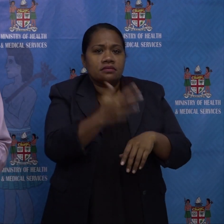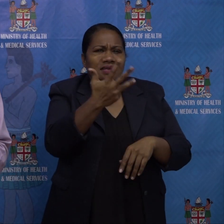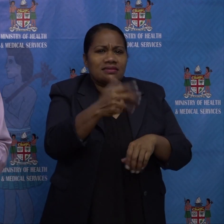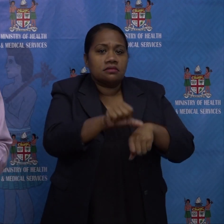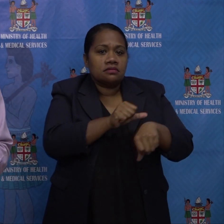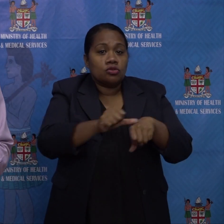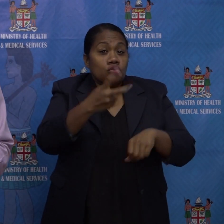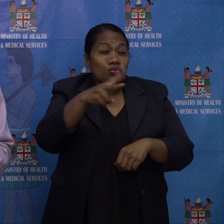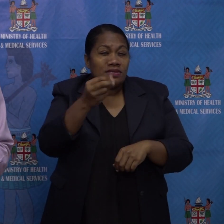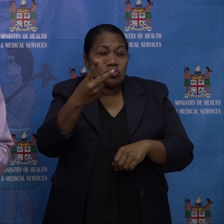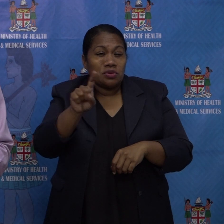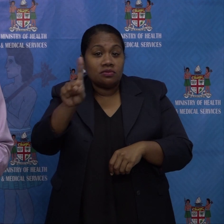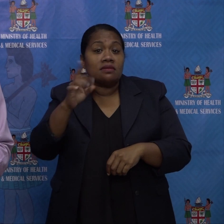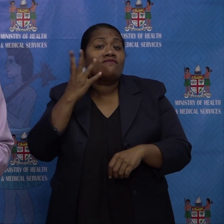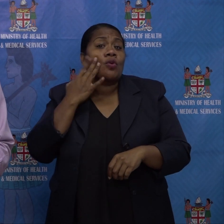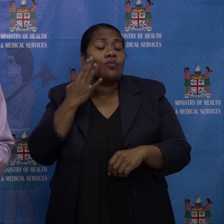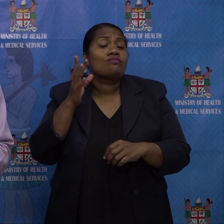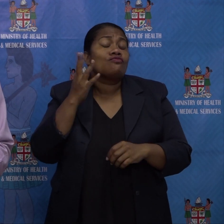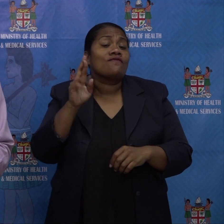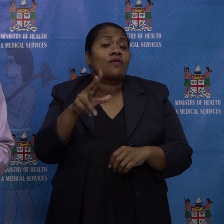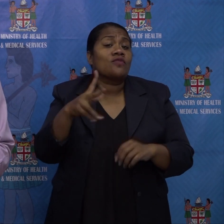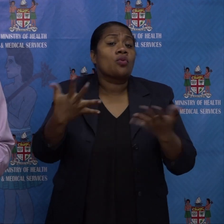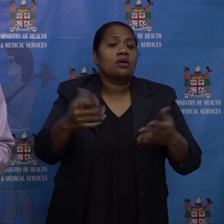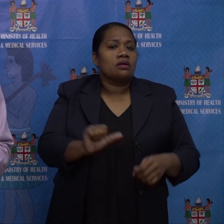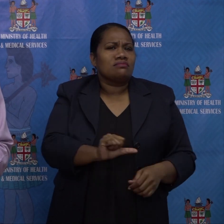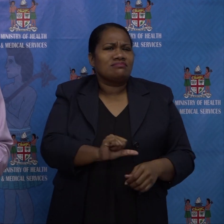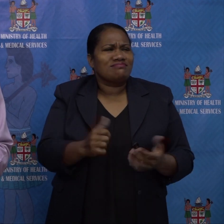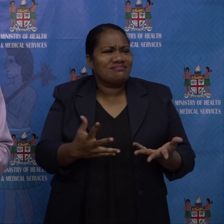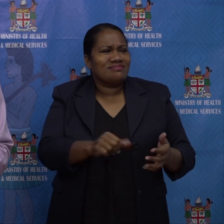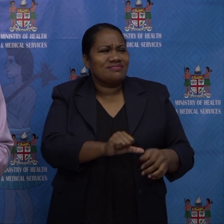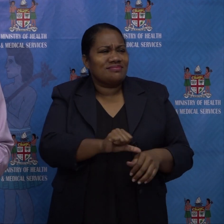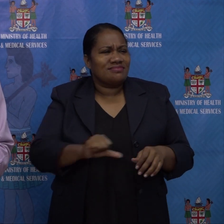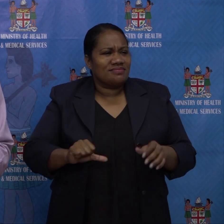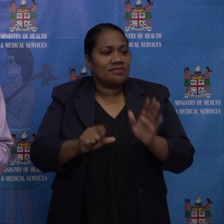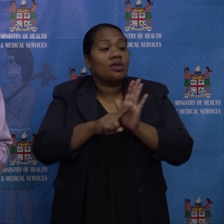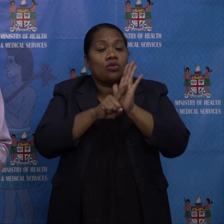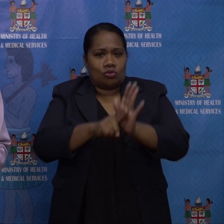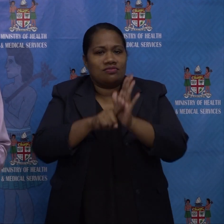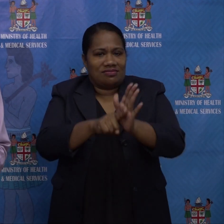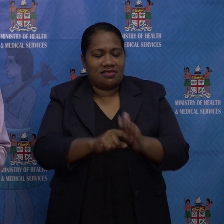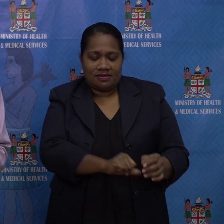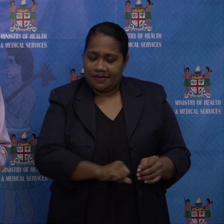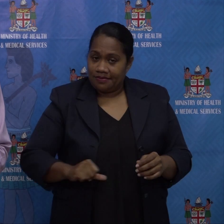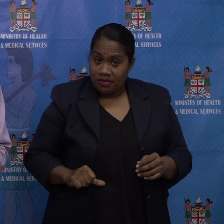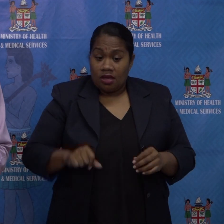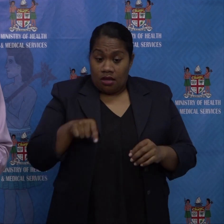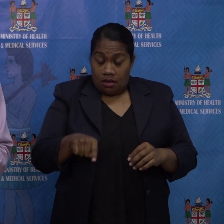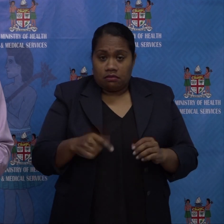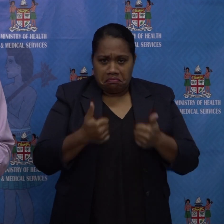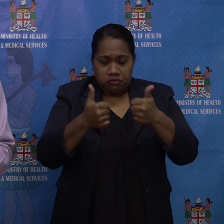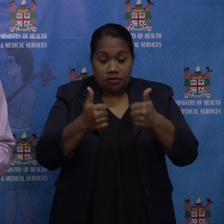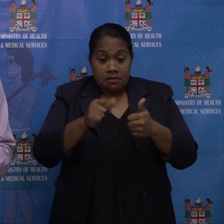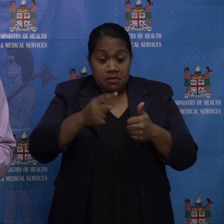2021 for a surgical procedure. The procedure was performed successfully. However, on the 28th